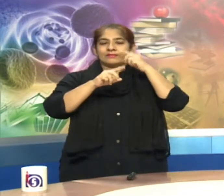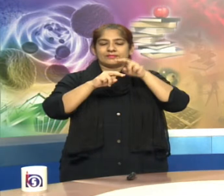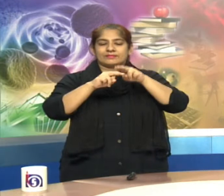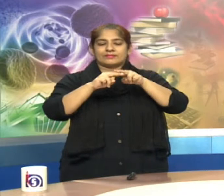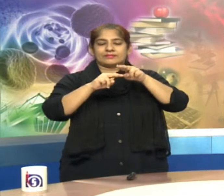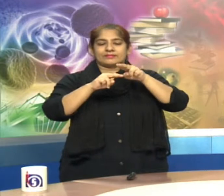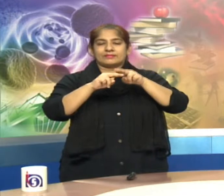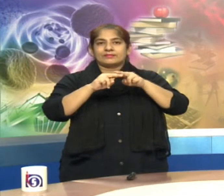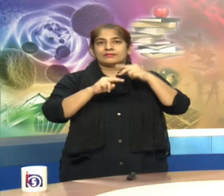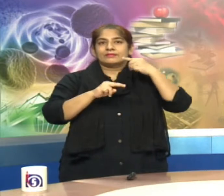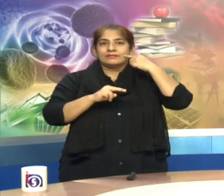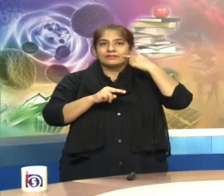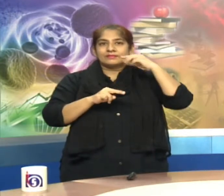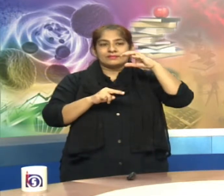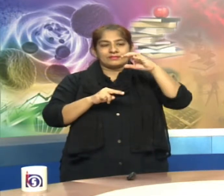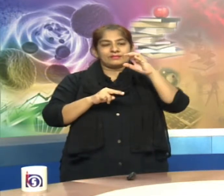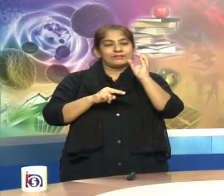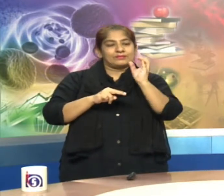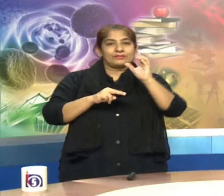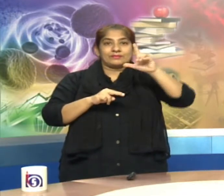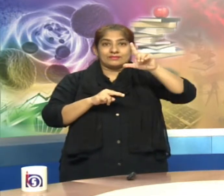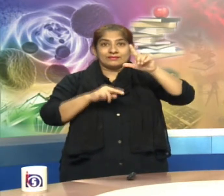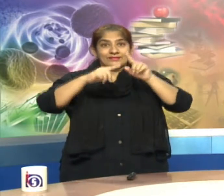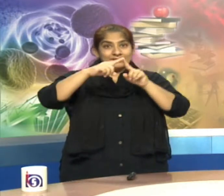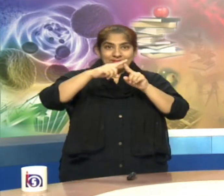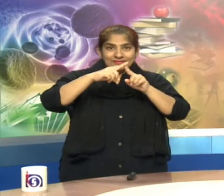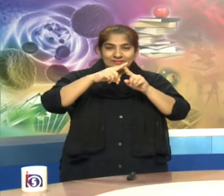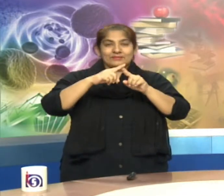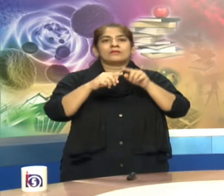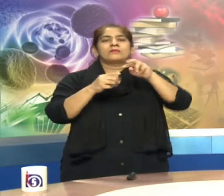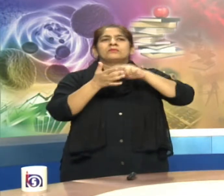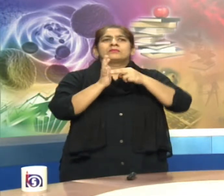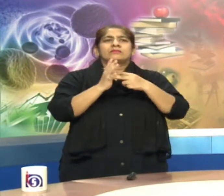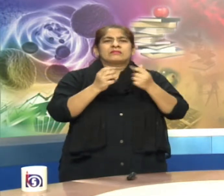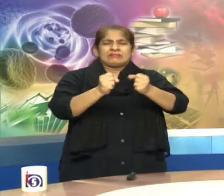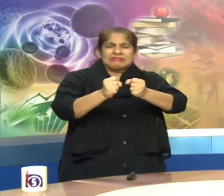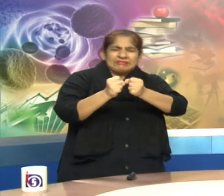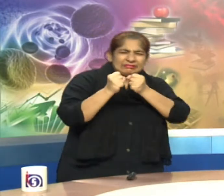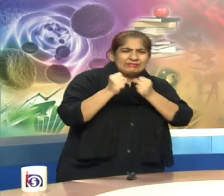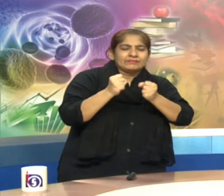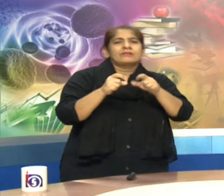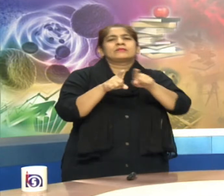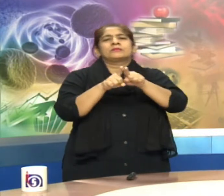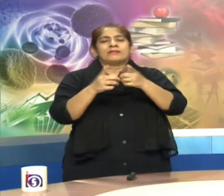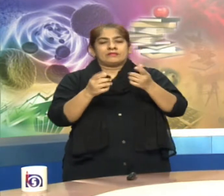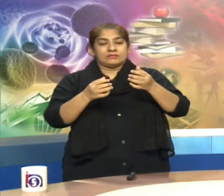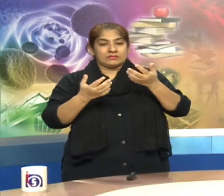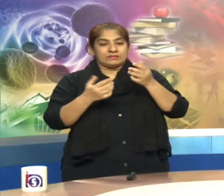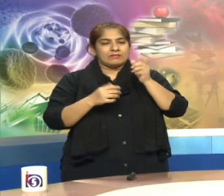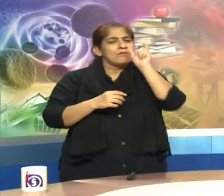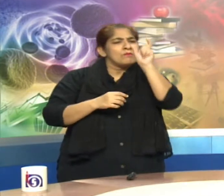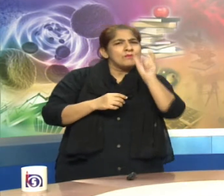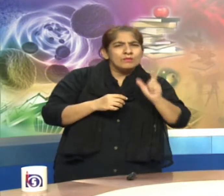Let us now do the difficult words first. This is the sign of